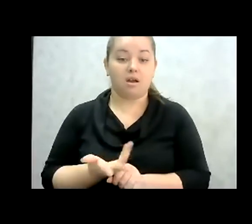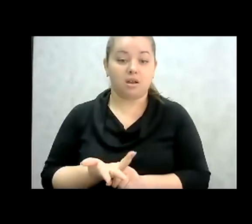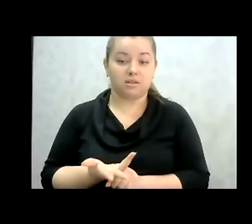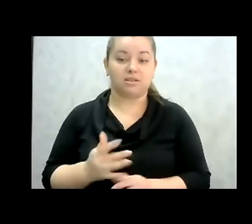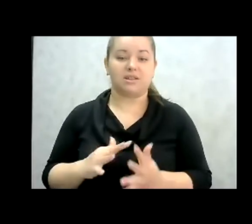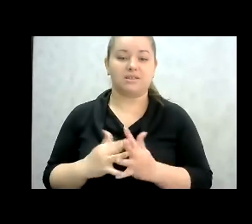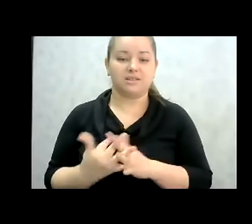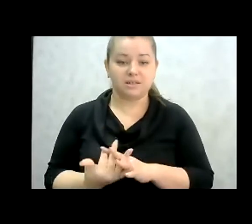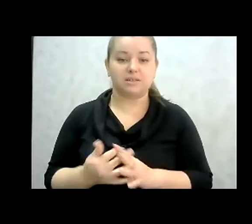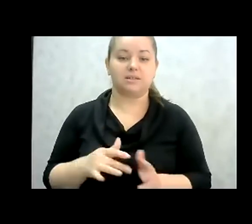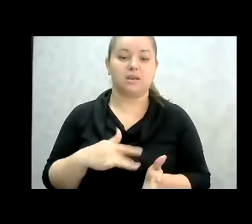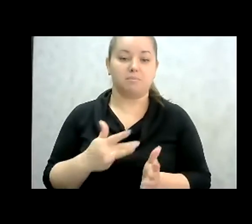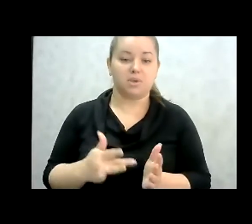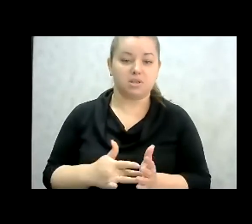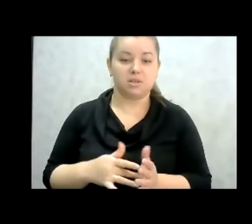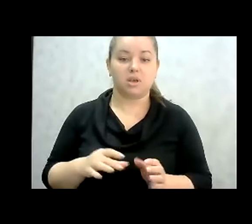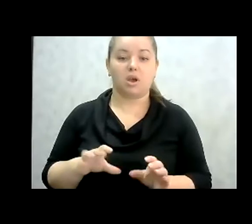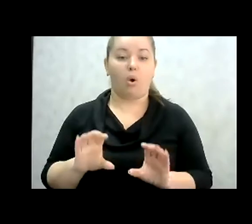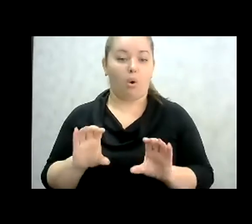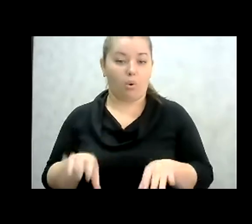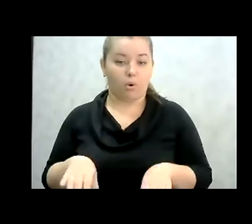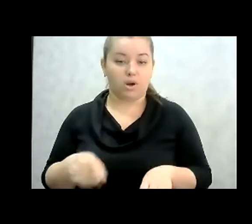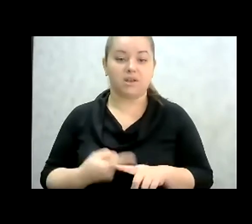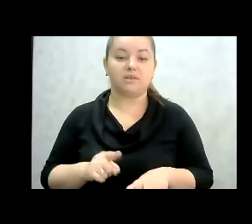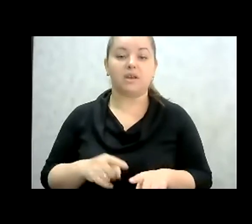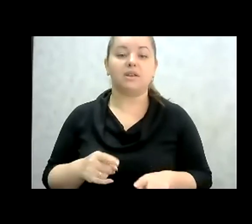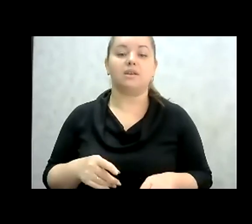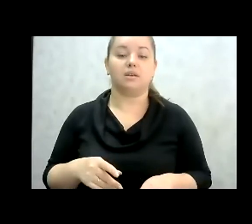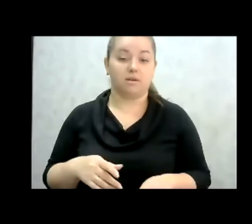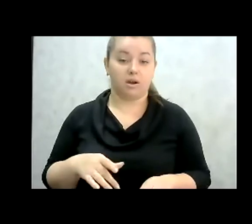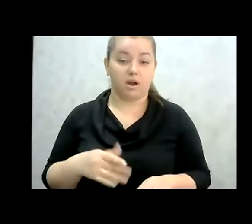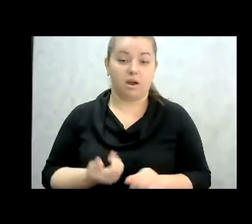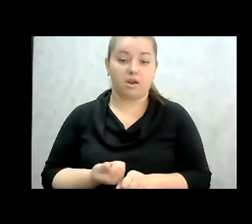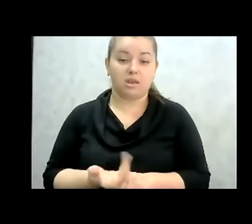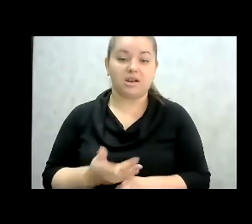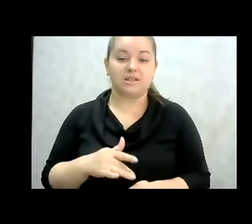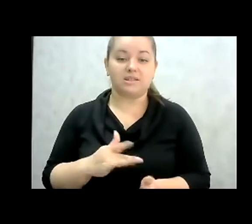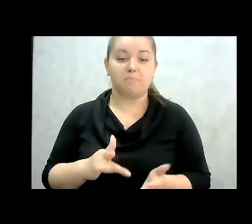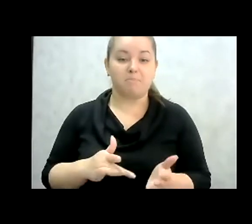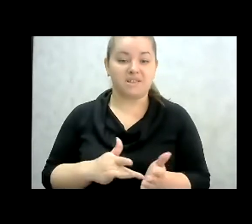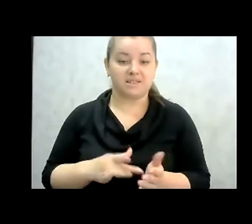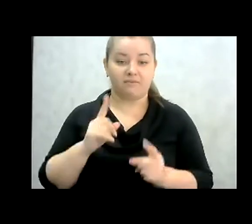territorial communities totally voted.